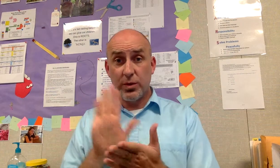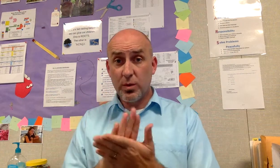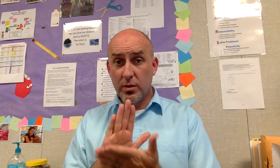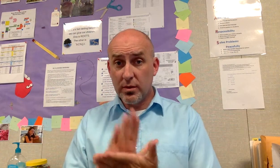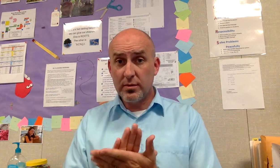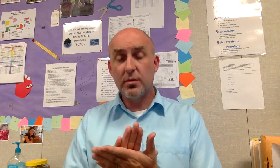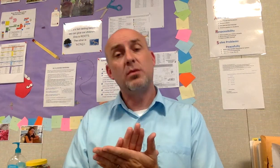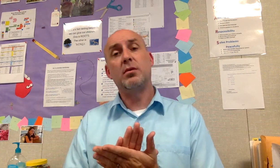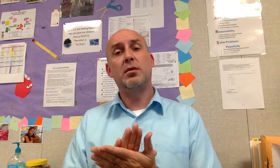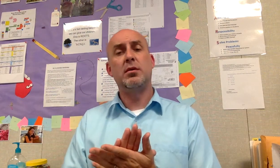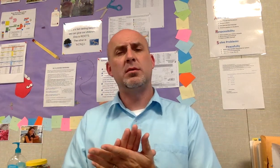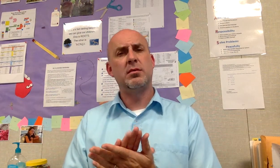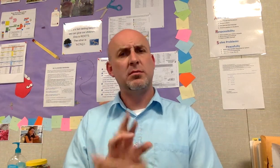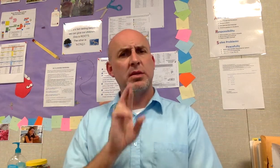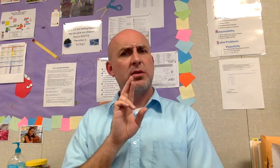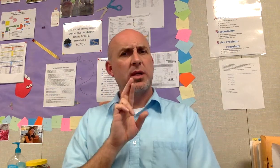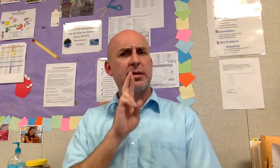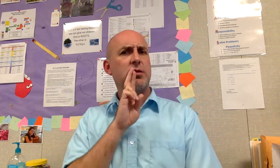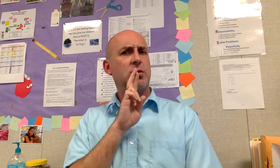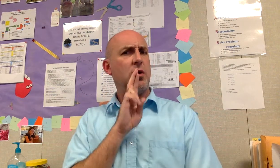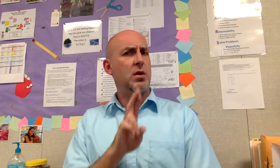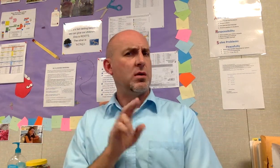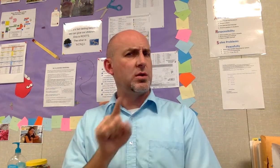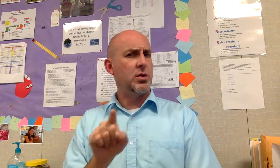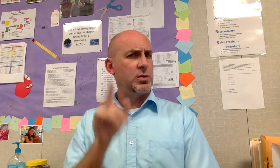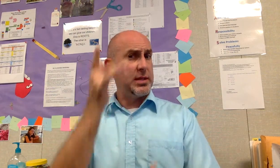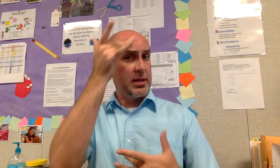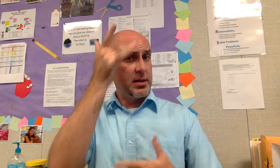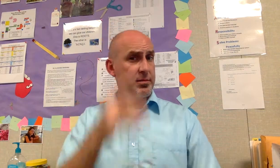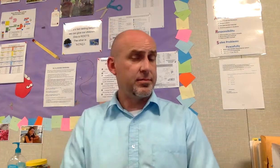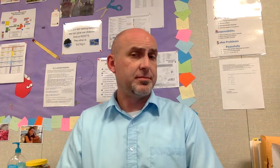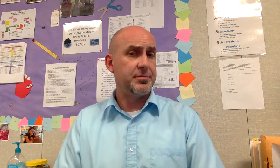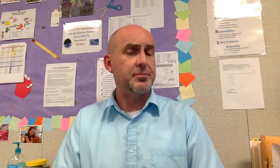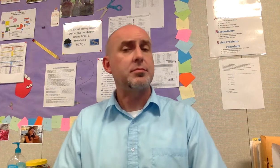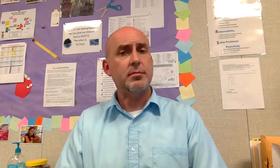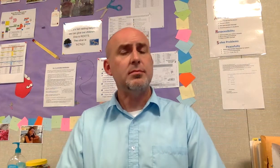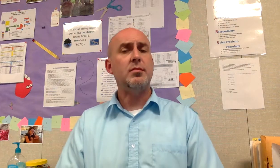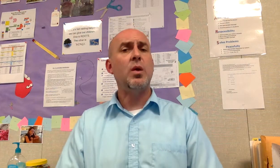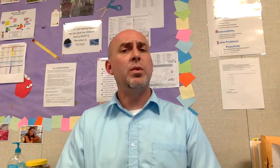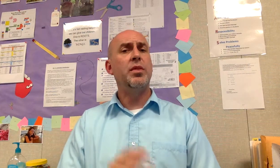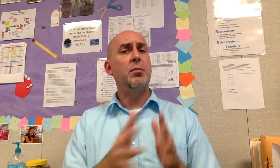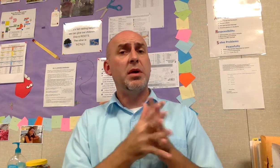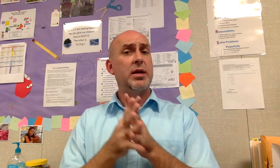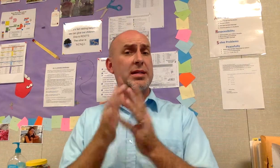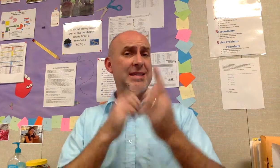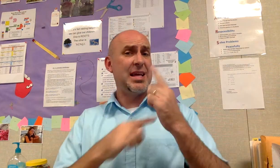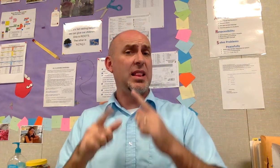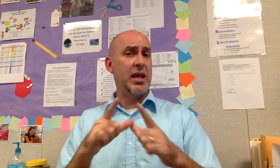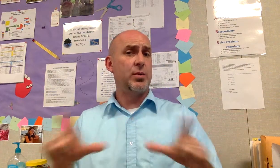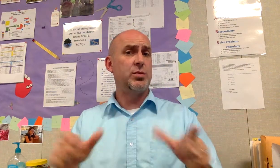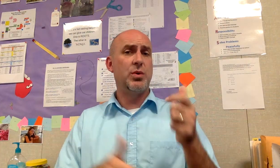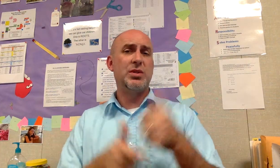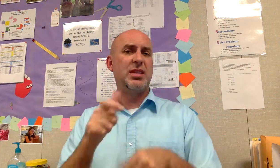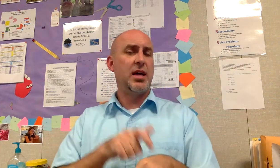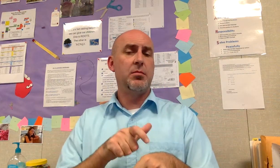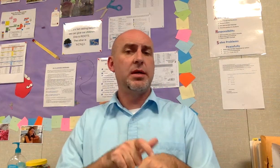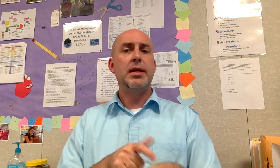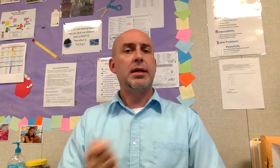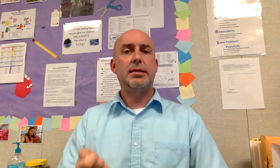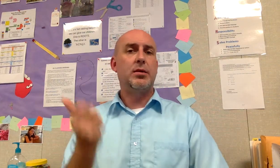school, or asked to, are you sick? With American Sign Language, most of the time, it's